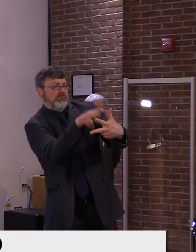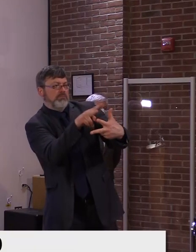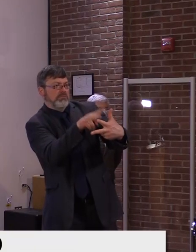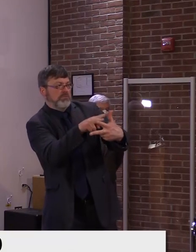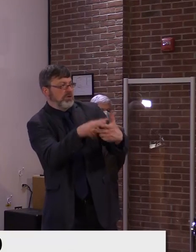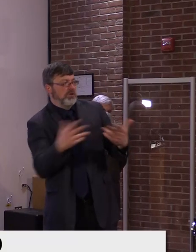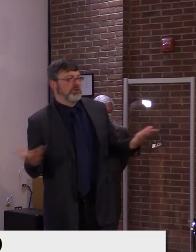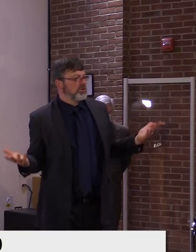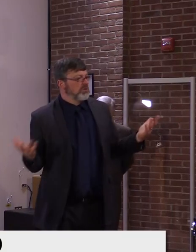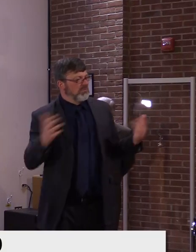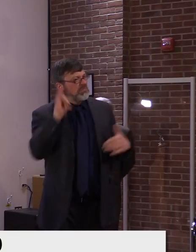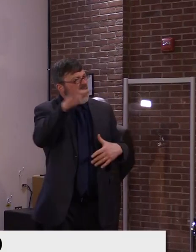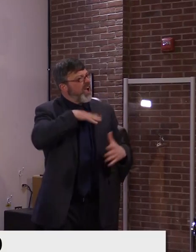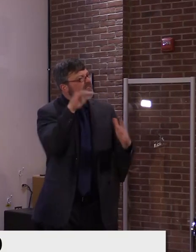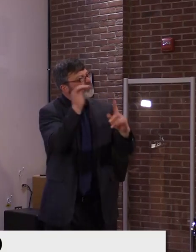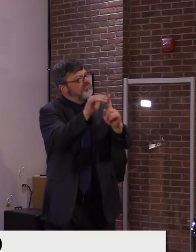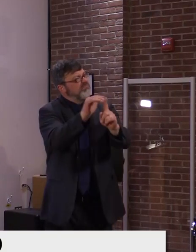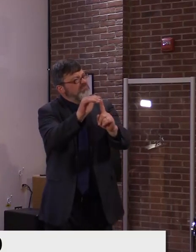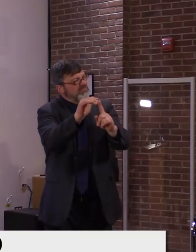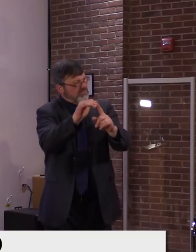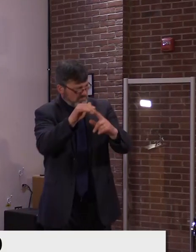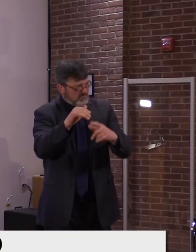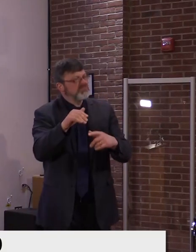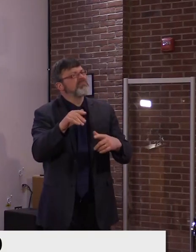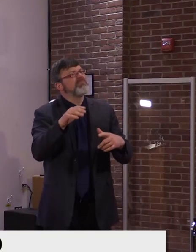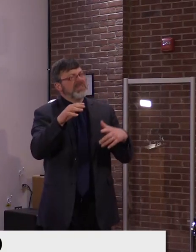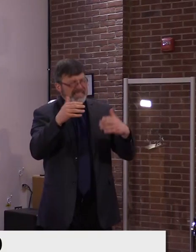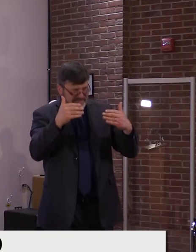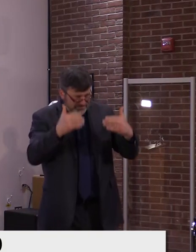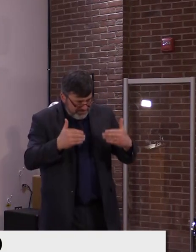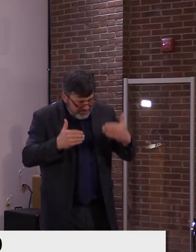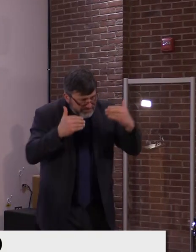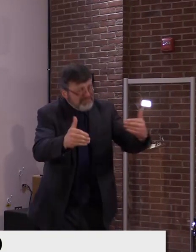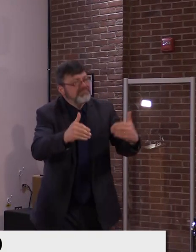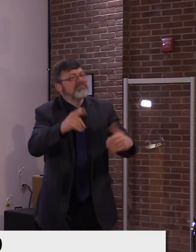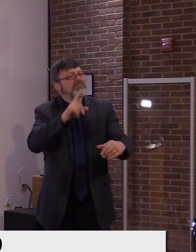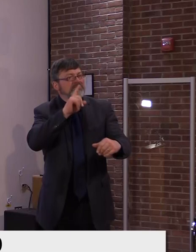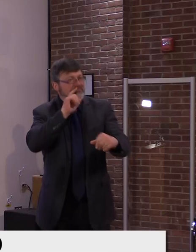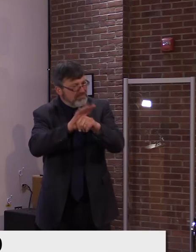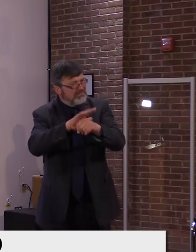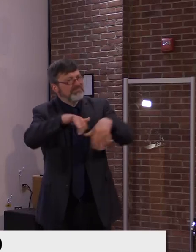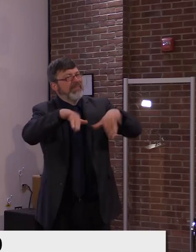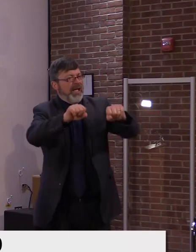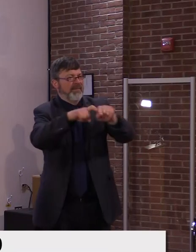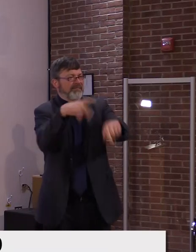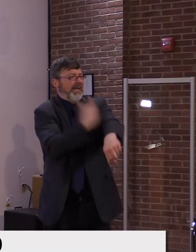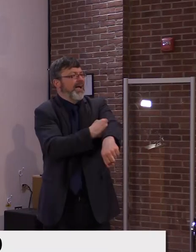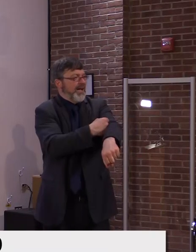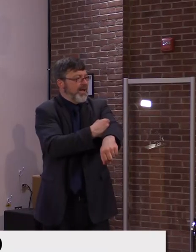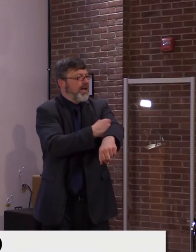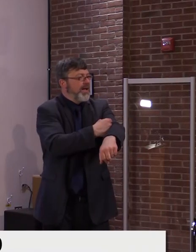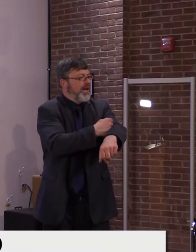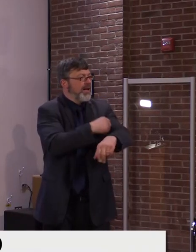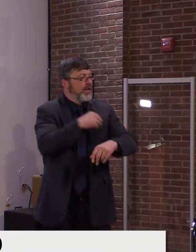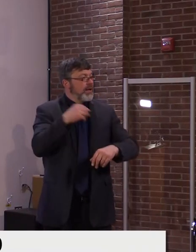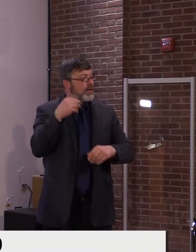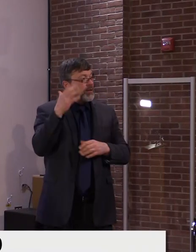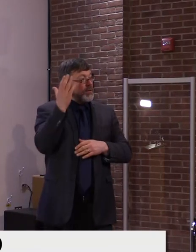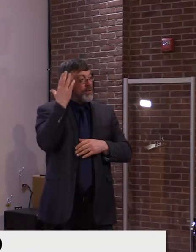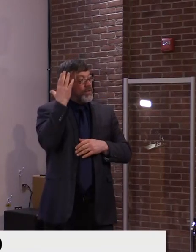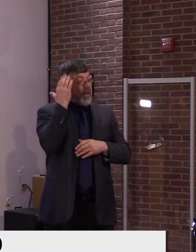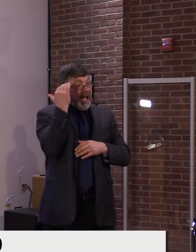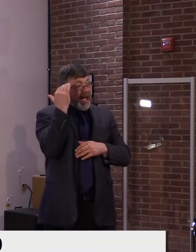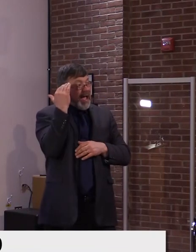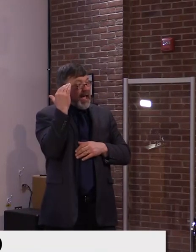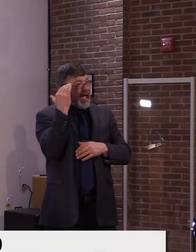women to get vaccinated, with pregnancy being considered a high-risk condition regarding COVID, and